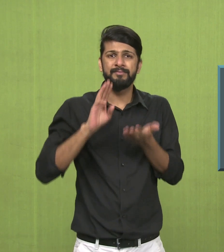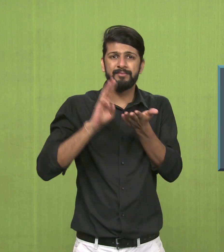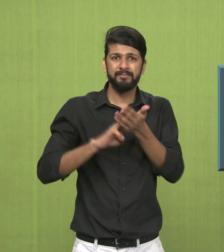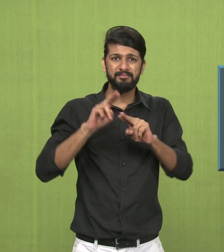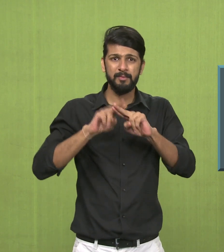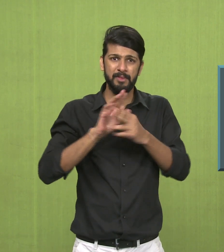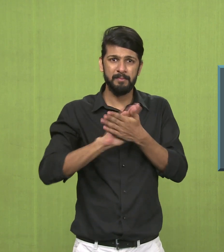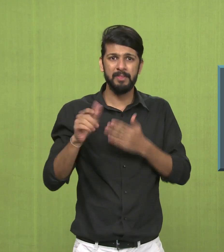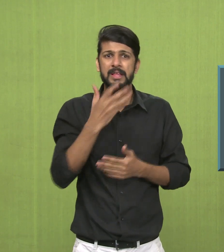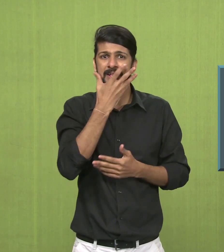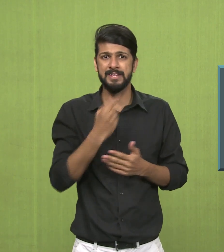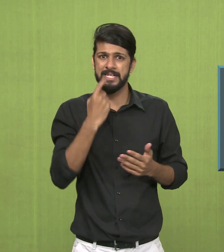there. It's a symbol.